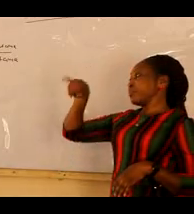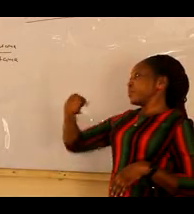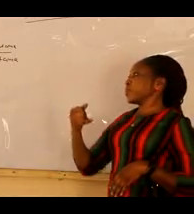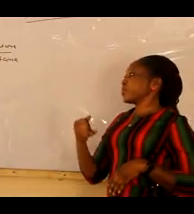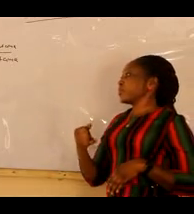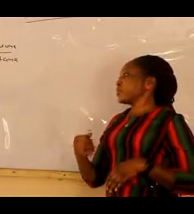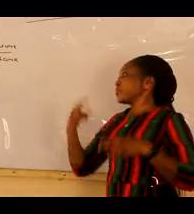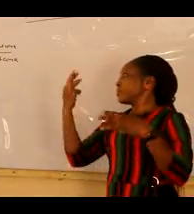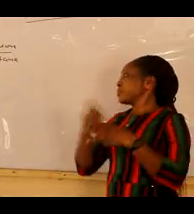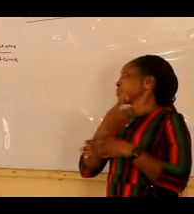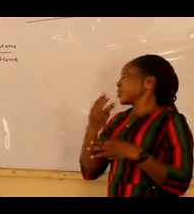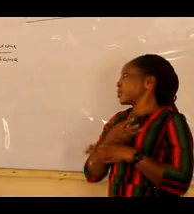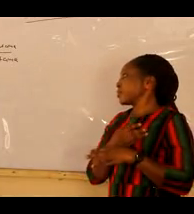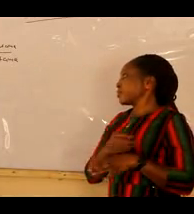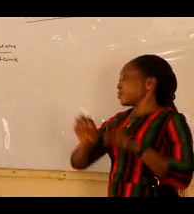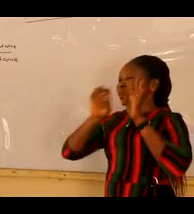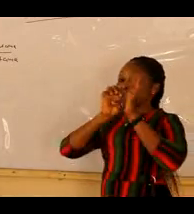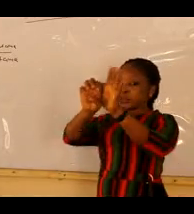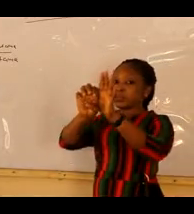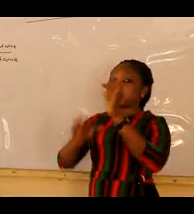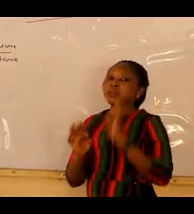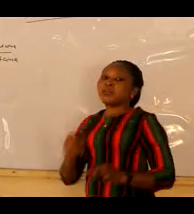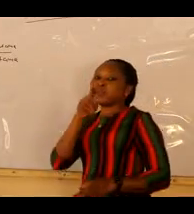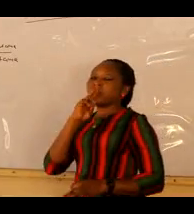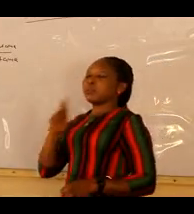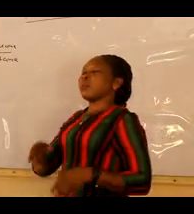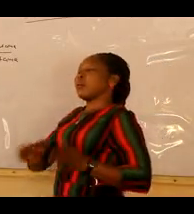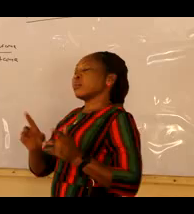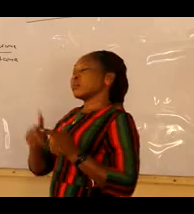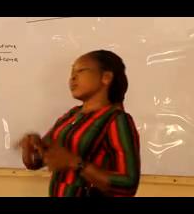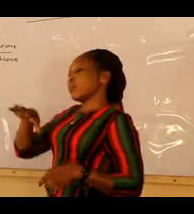Supposing you are asked to say, find the probability.